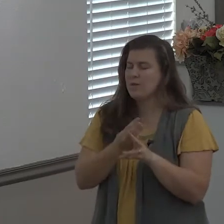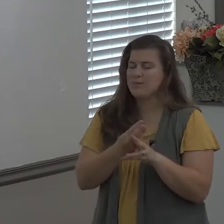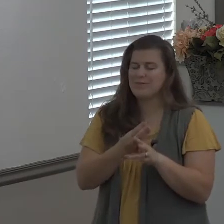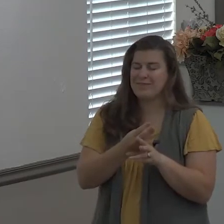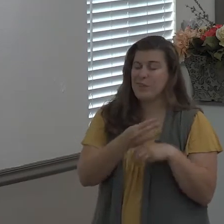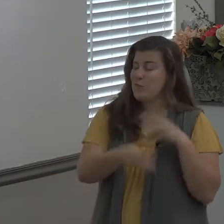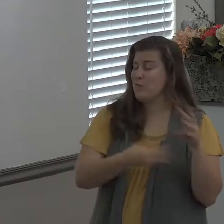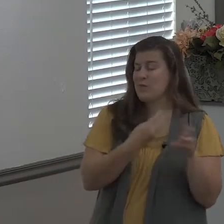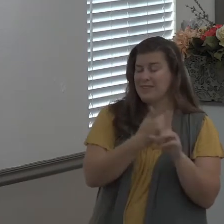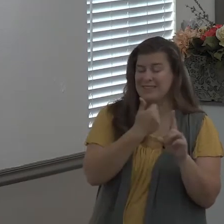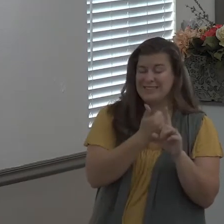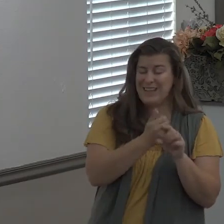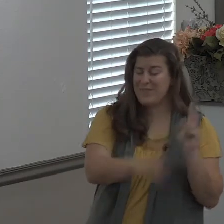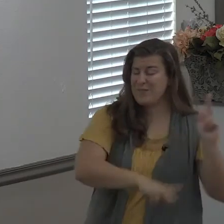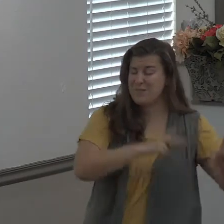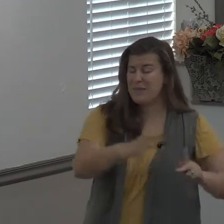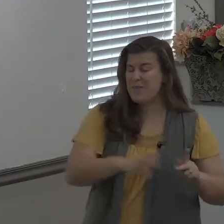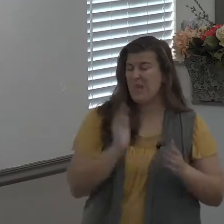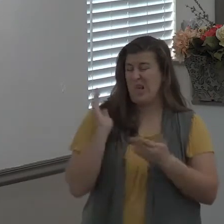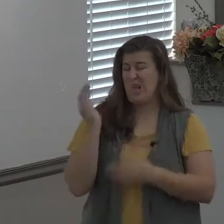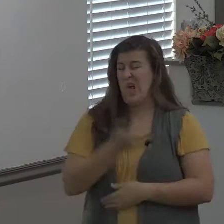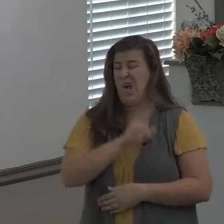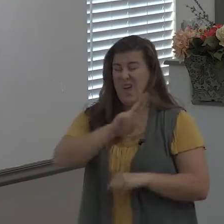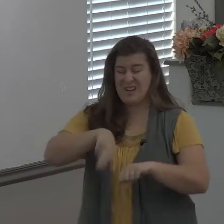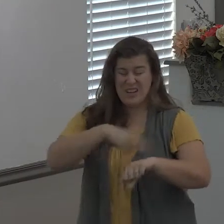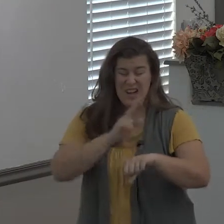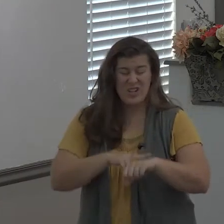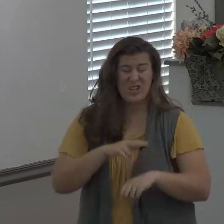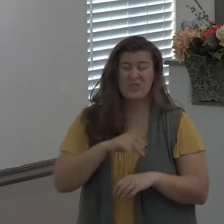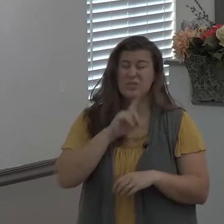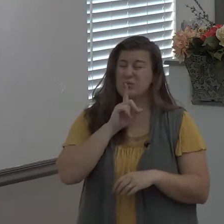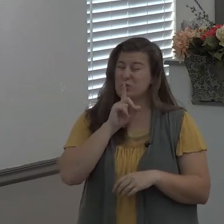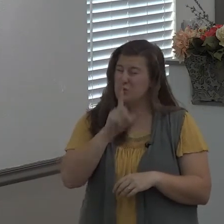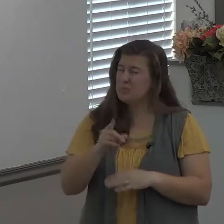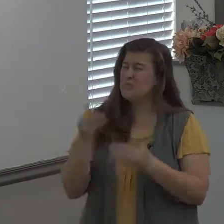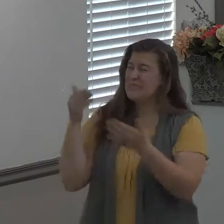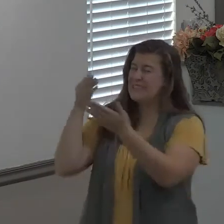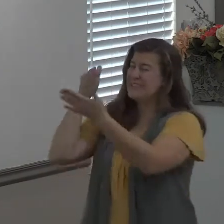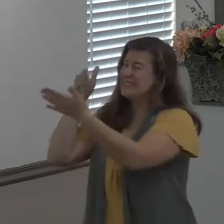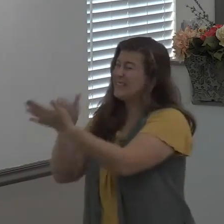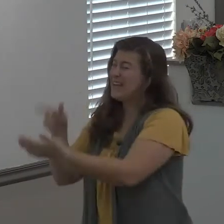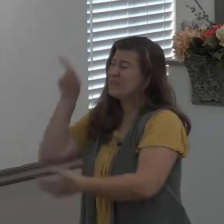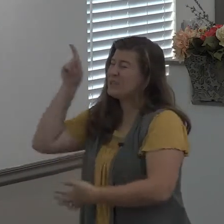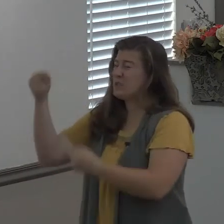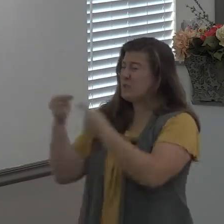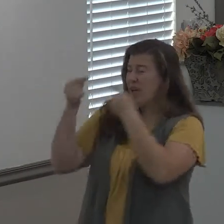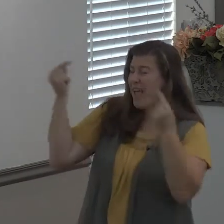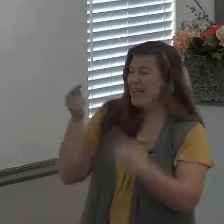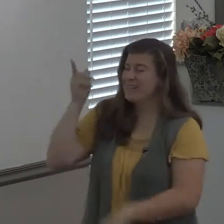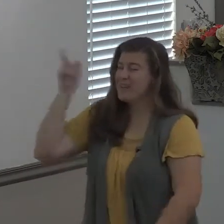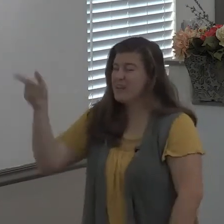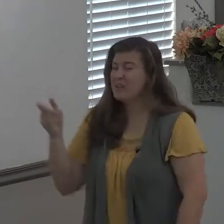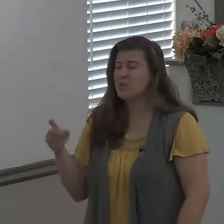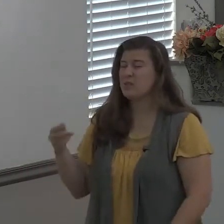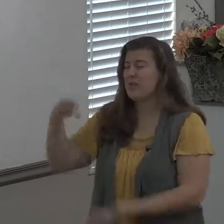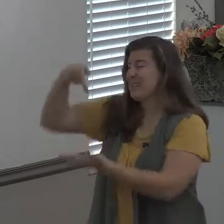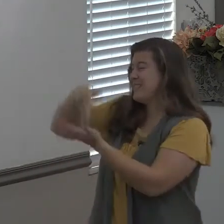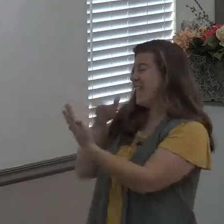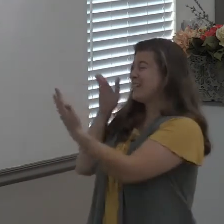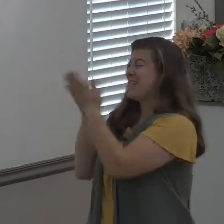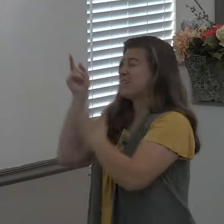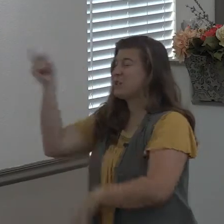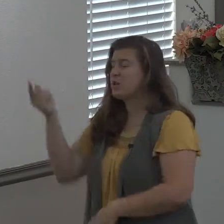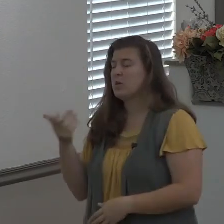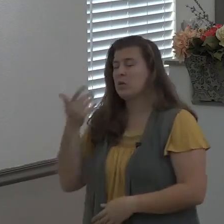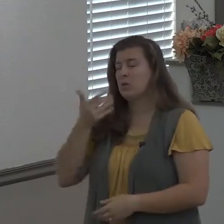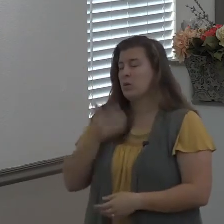the midst of a very wicked world. A world that, Lord, in our country especially, is very